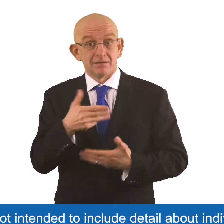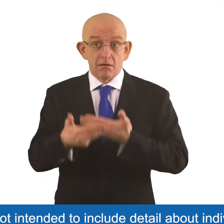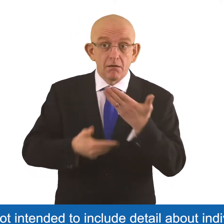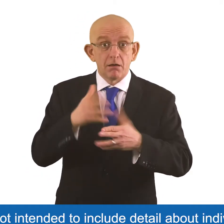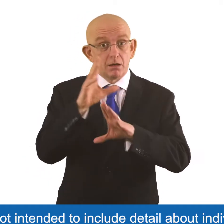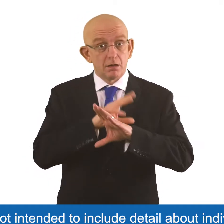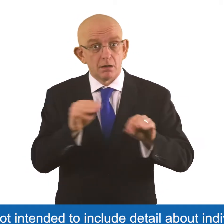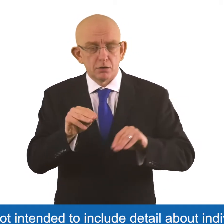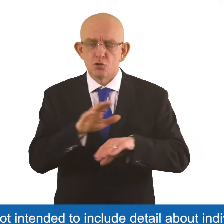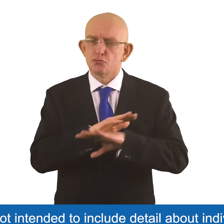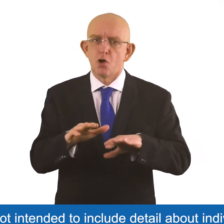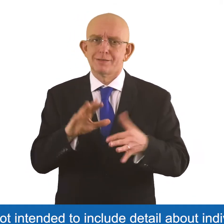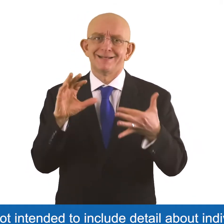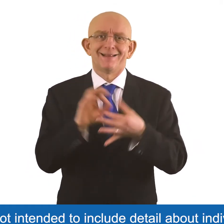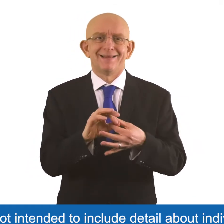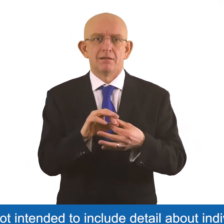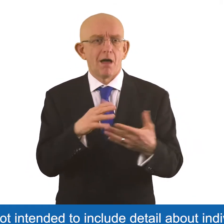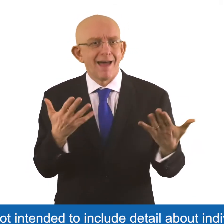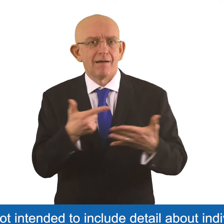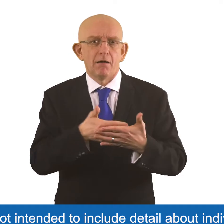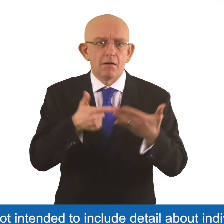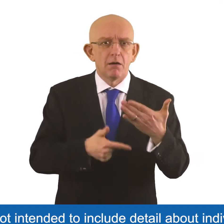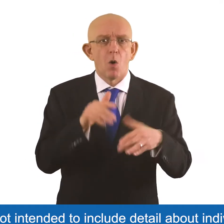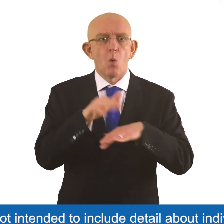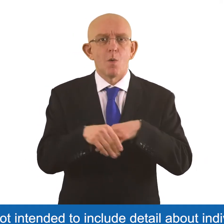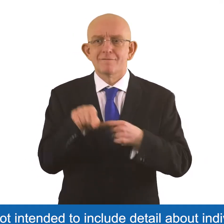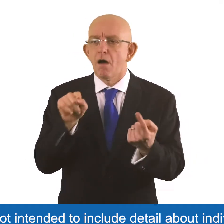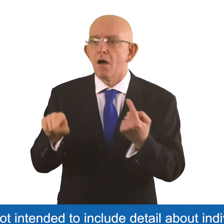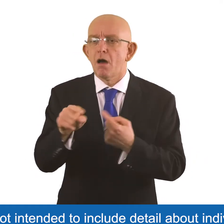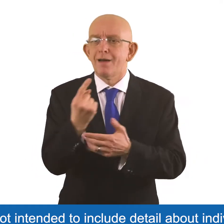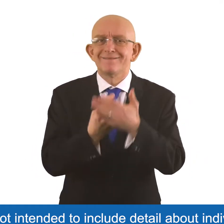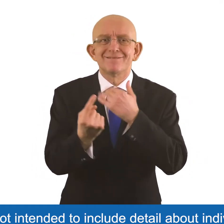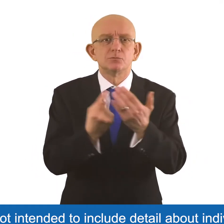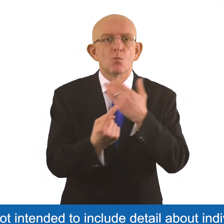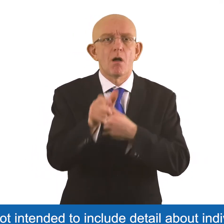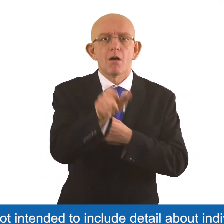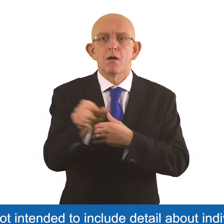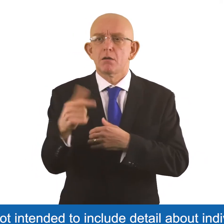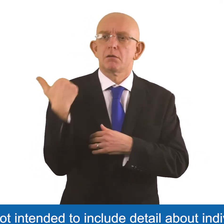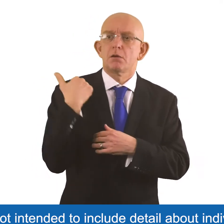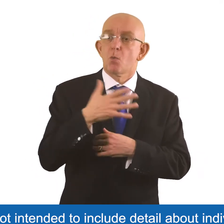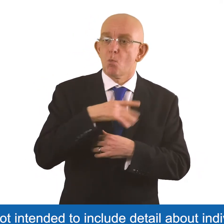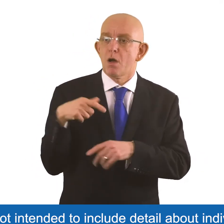The report is not intended to include detail about individual requests for British Sign Language interpretation